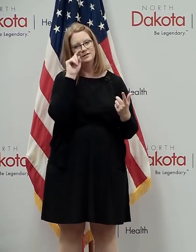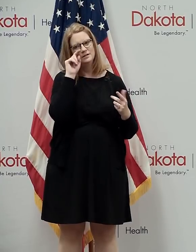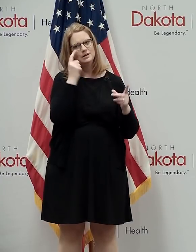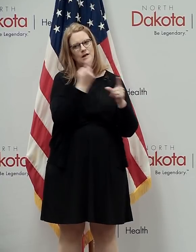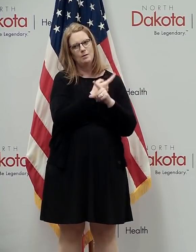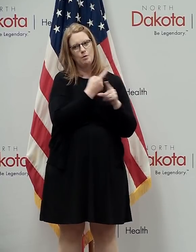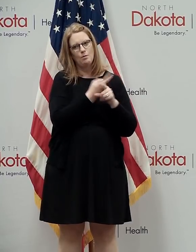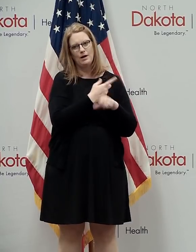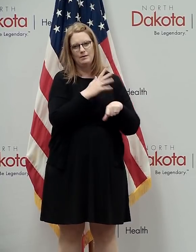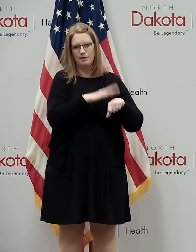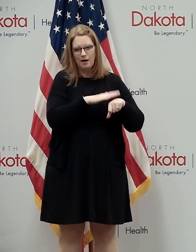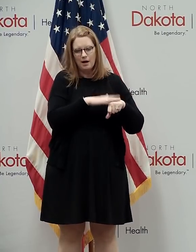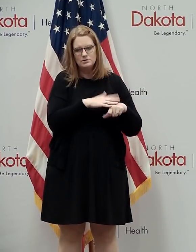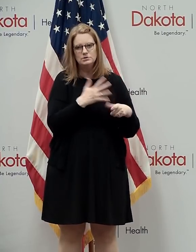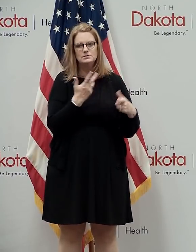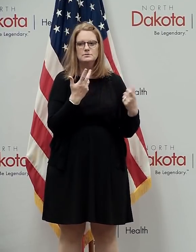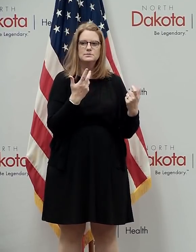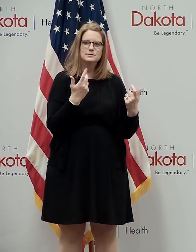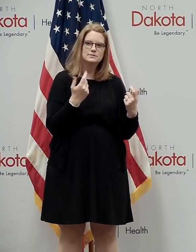precautions,